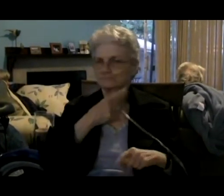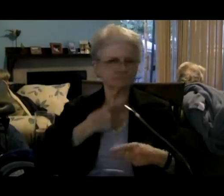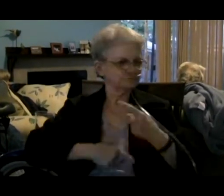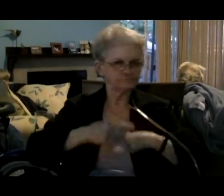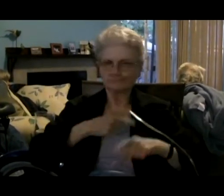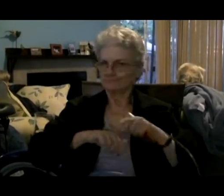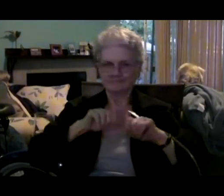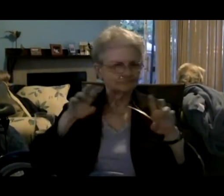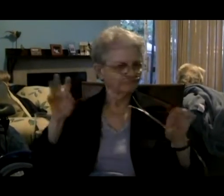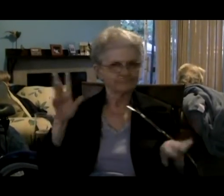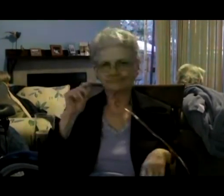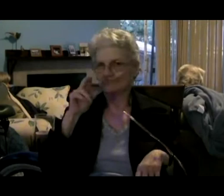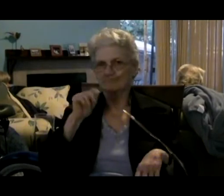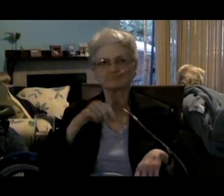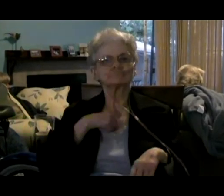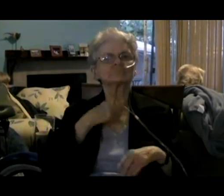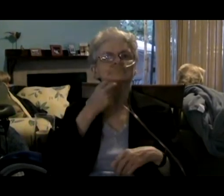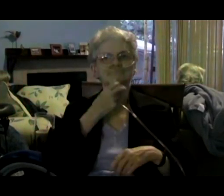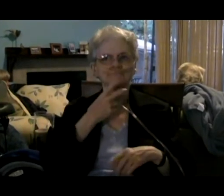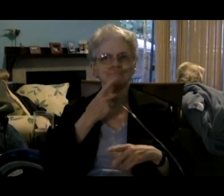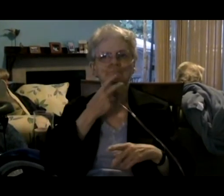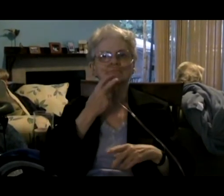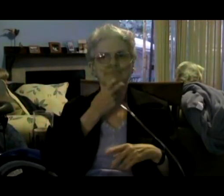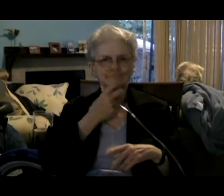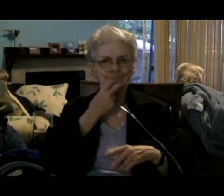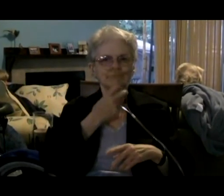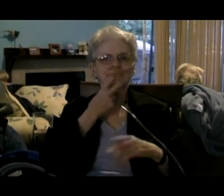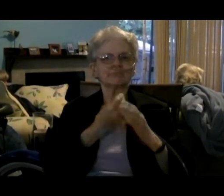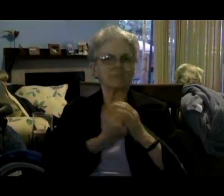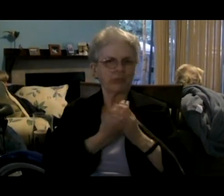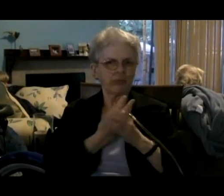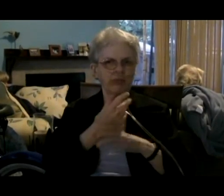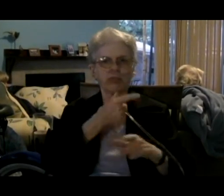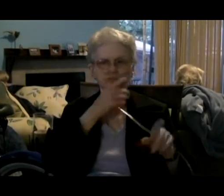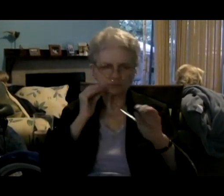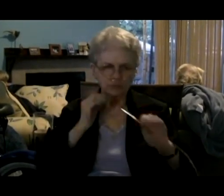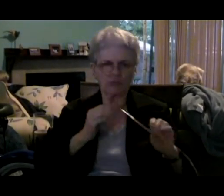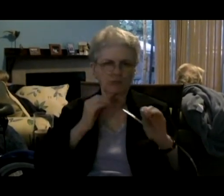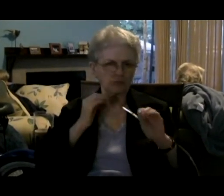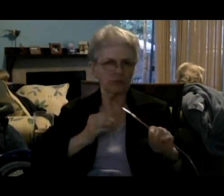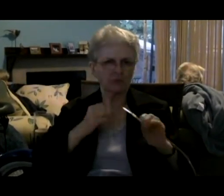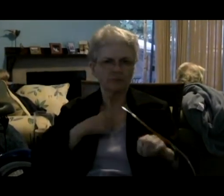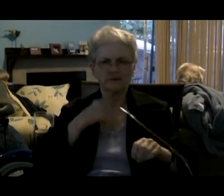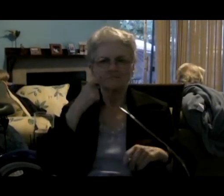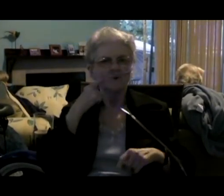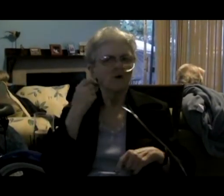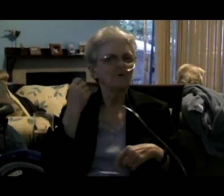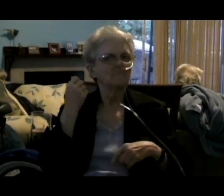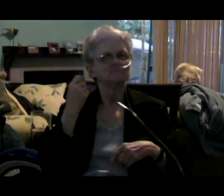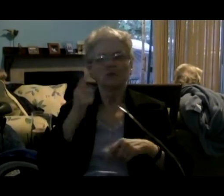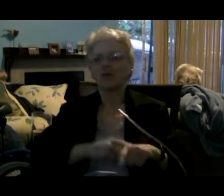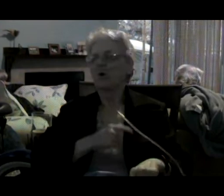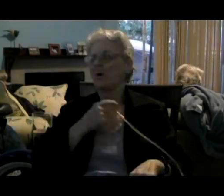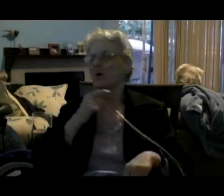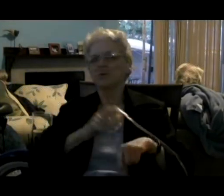Um, I grew up oral. I did not learn sign language, no sign language at all. It was totally oral. I was taught